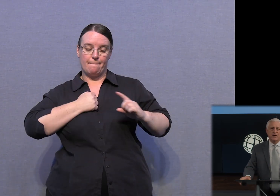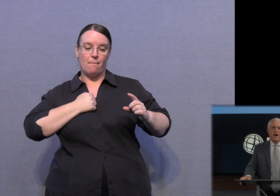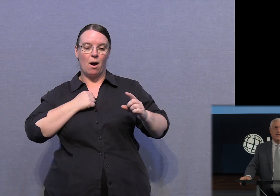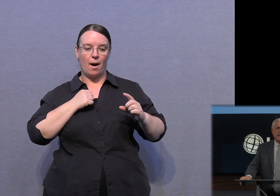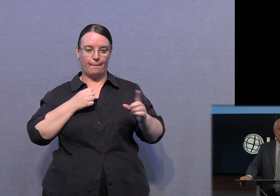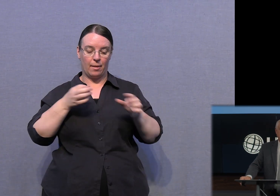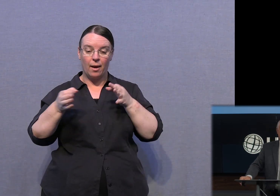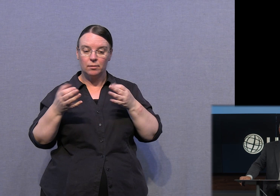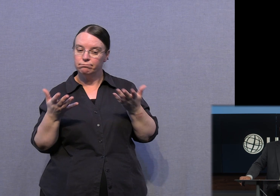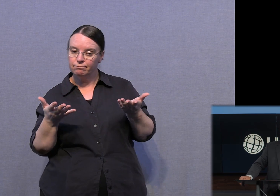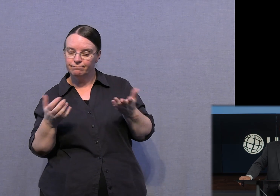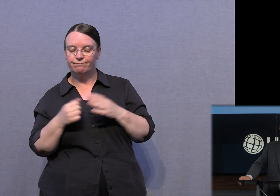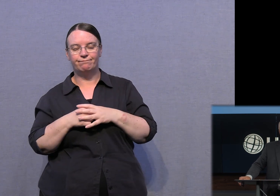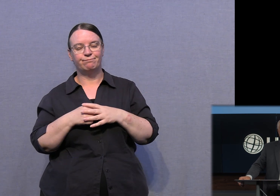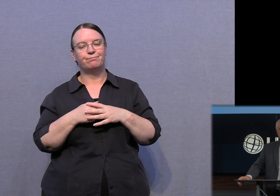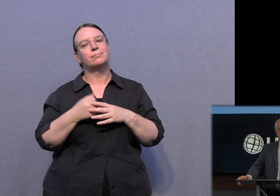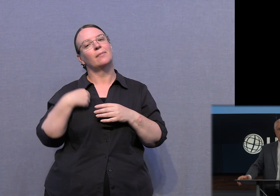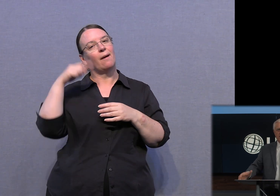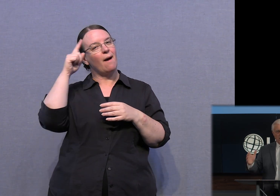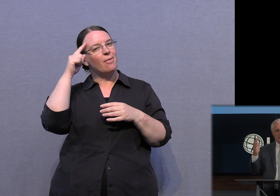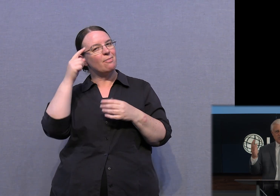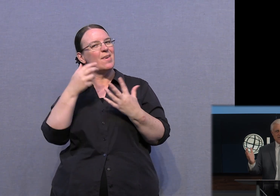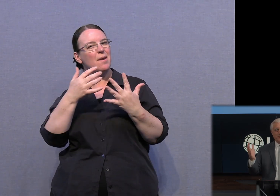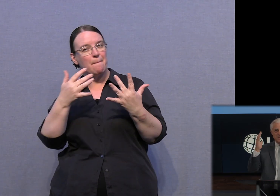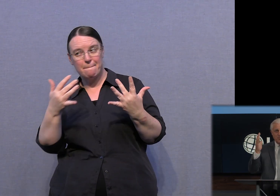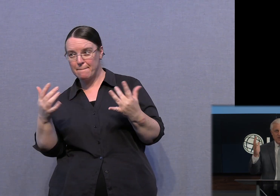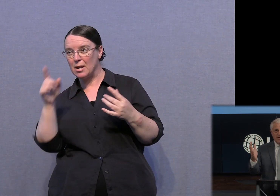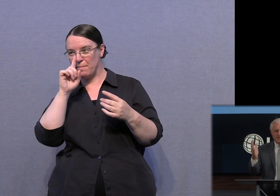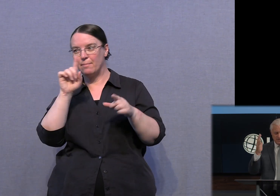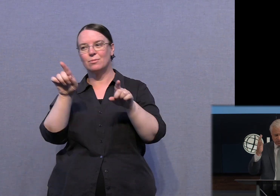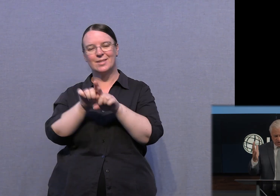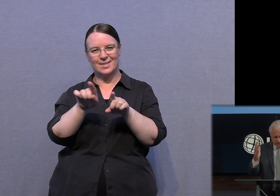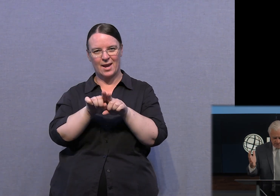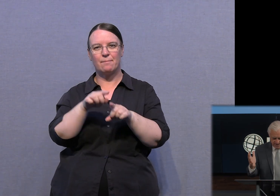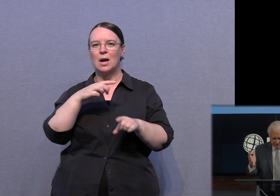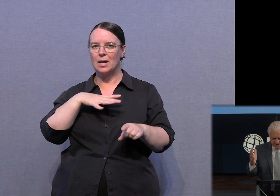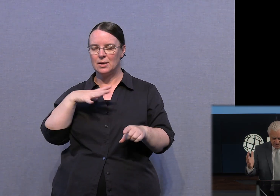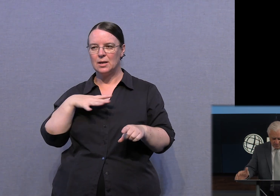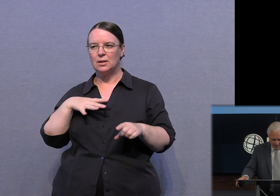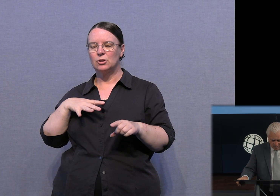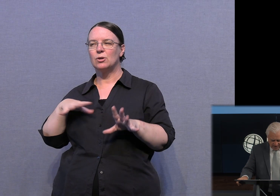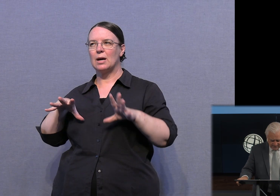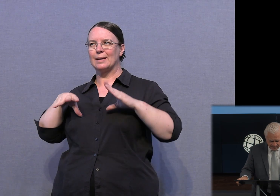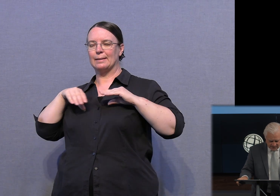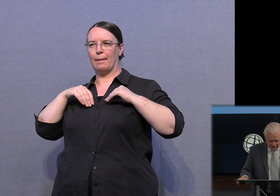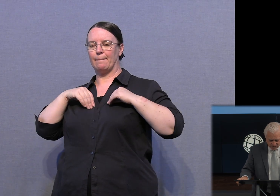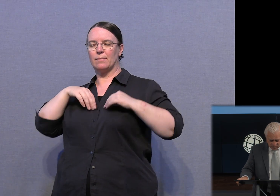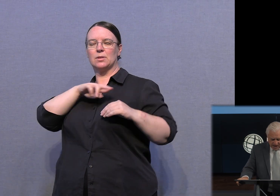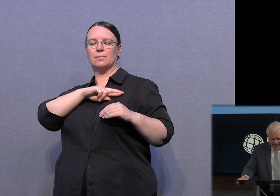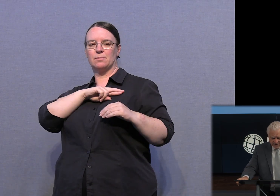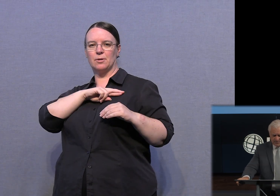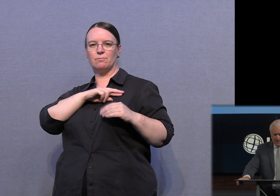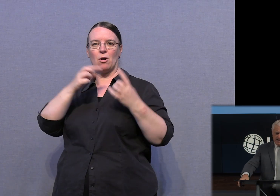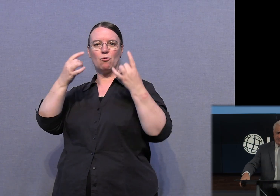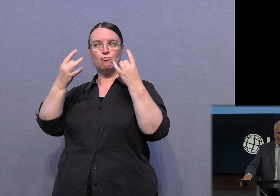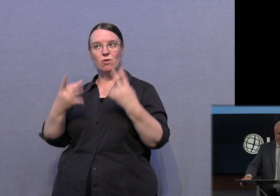us periodically have to face the question, are you simply willing to trust me no matter what? So God